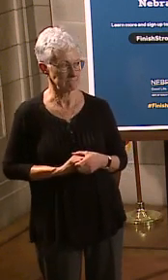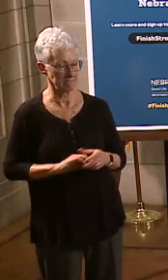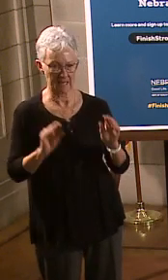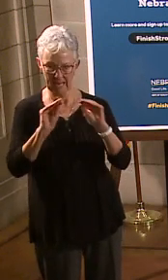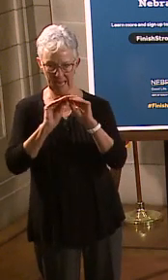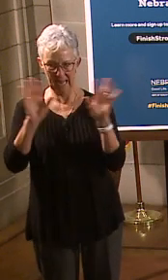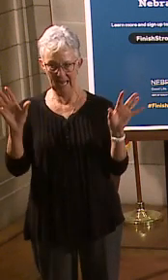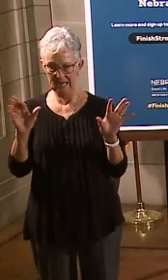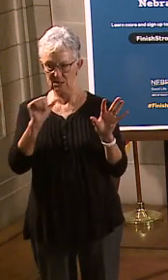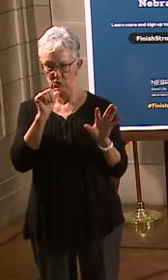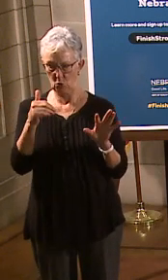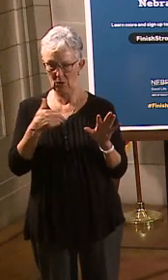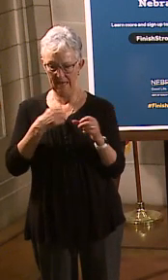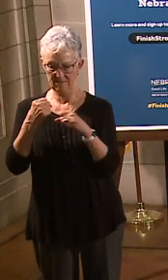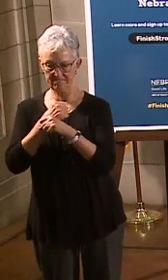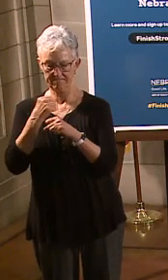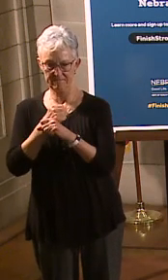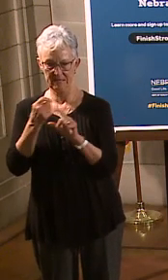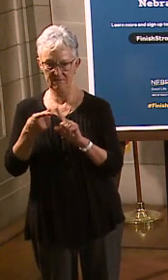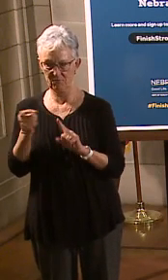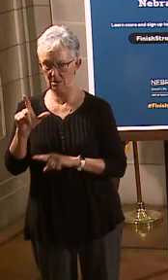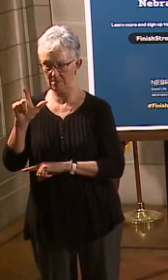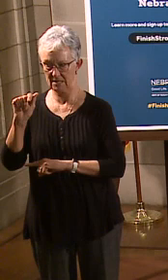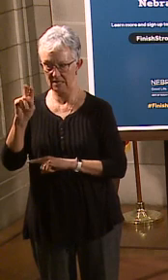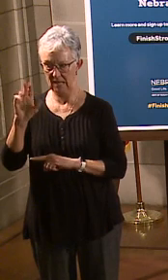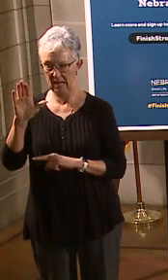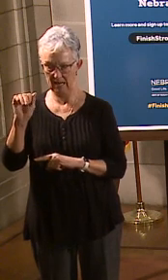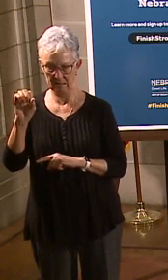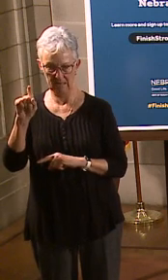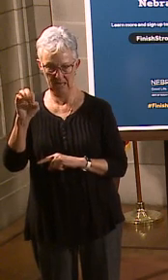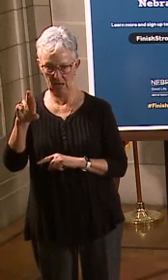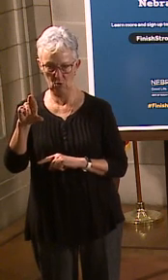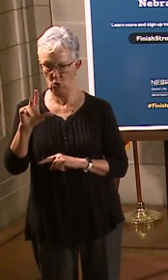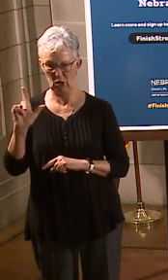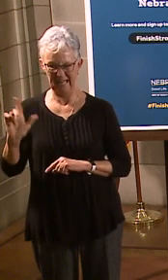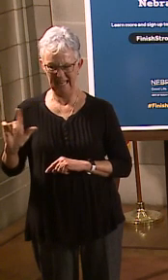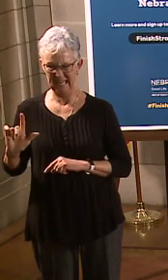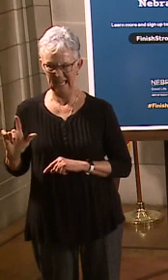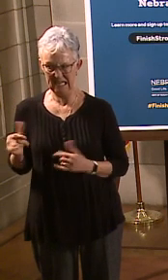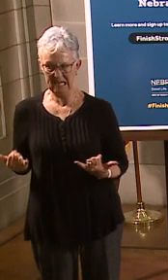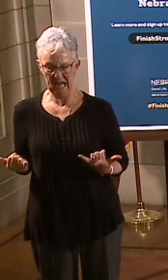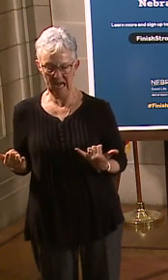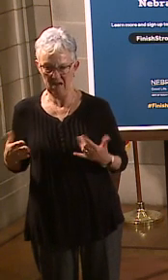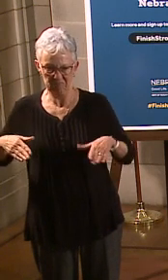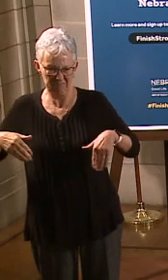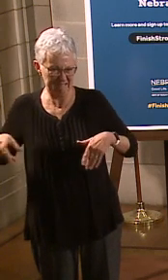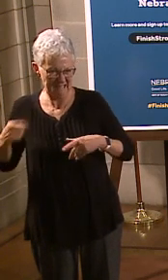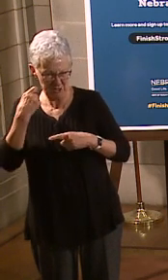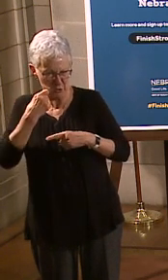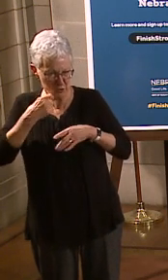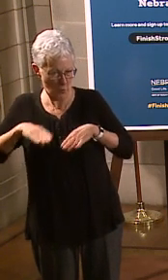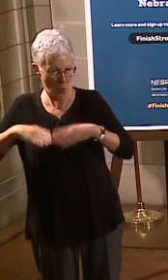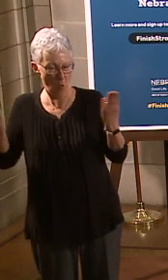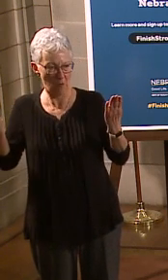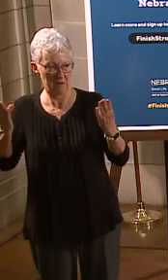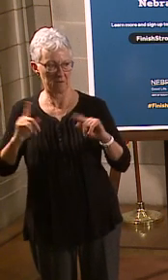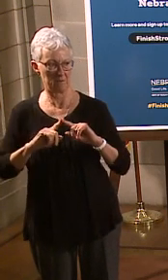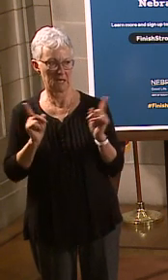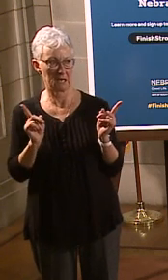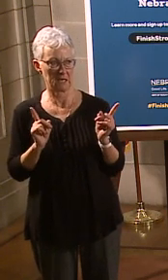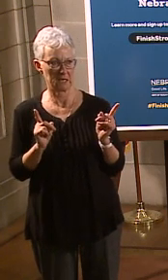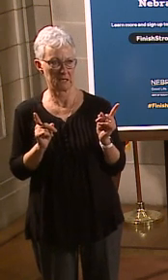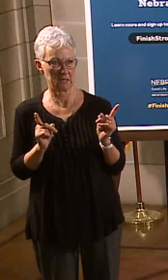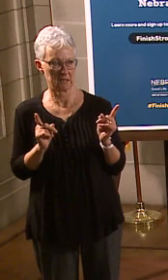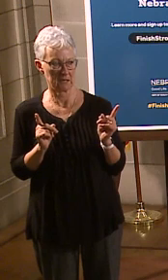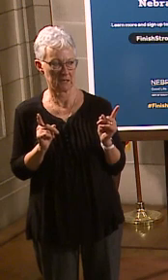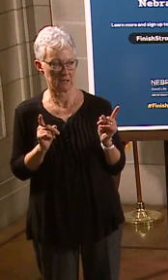Obviously, we don't have stats from the Lancaster County or Lincoln available for you right now. As of,